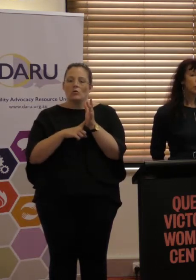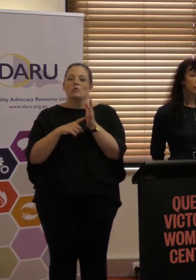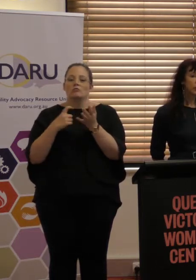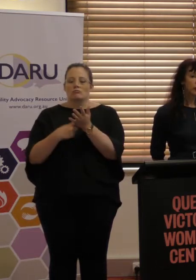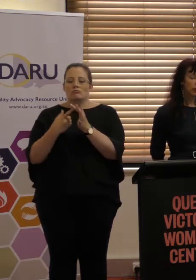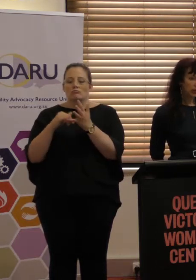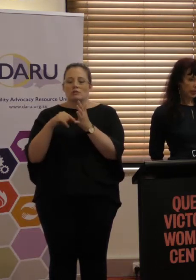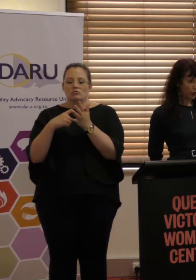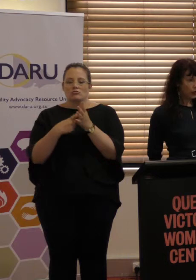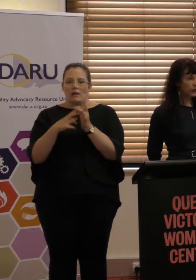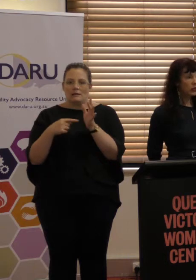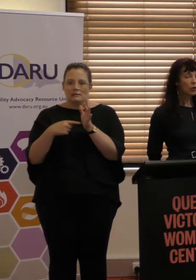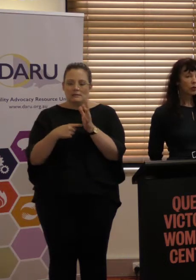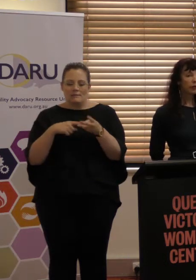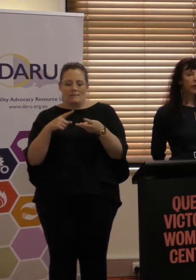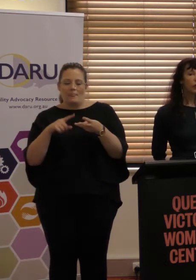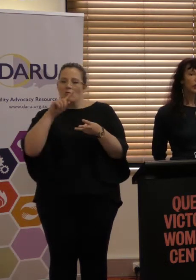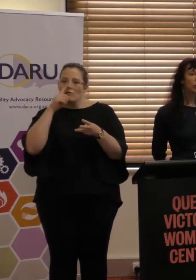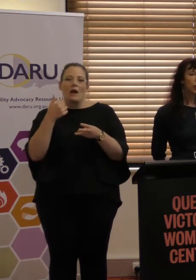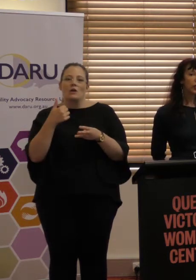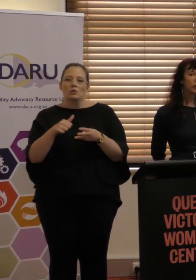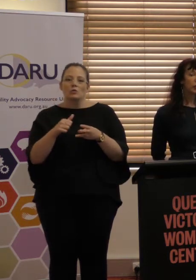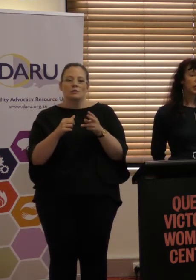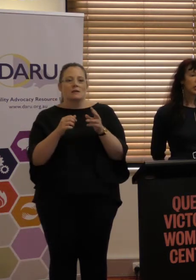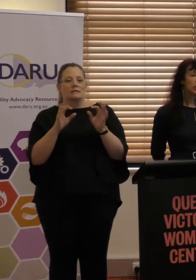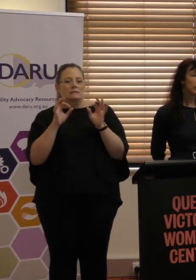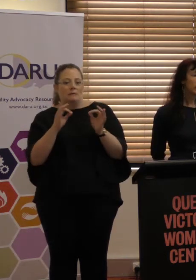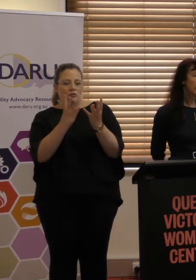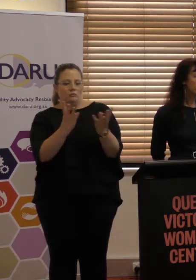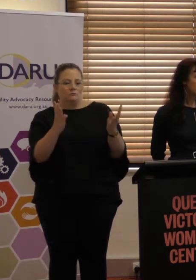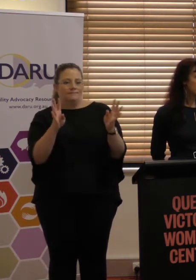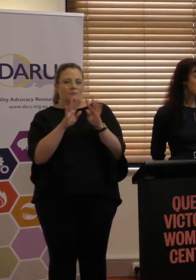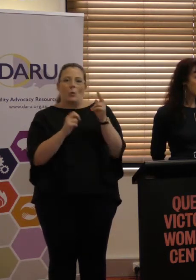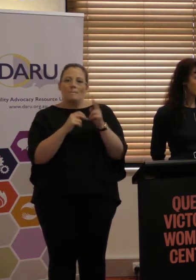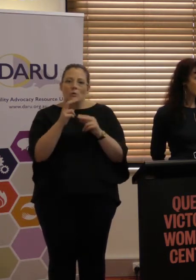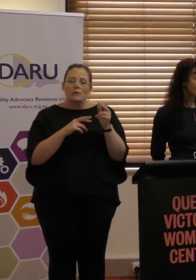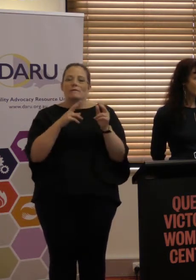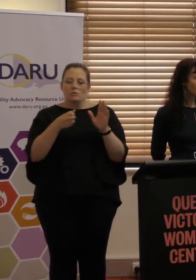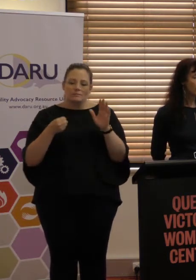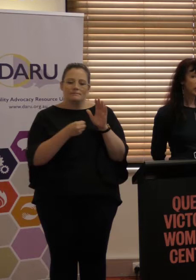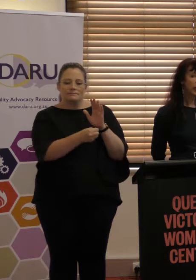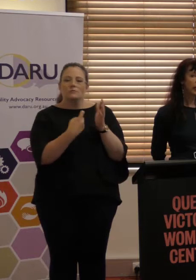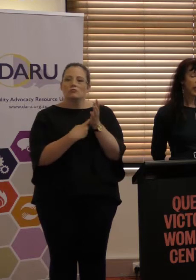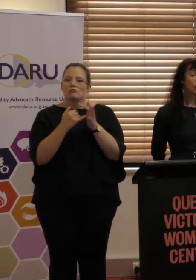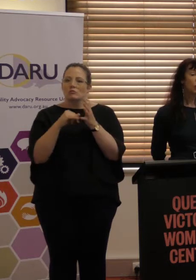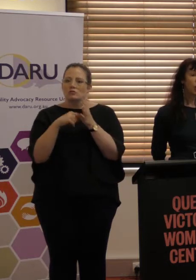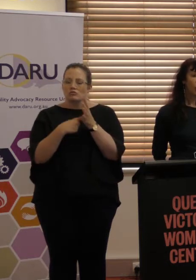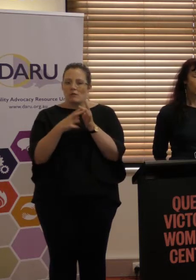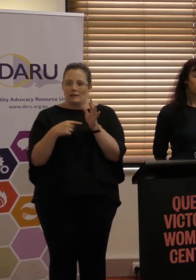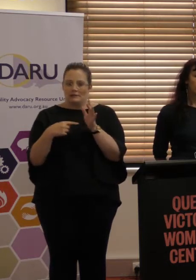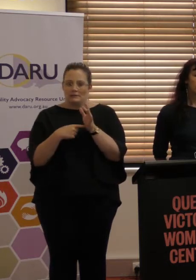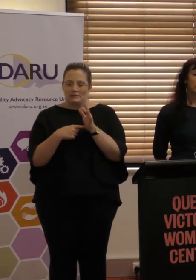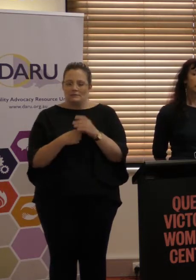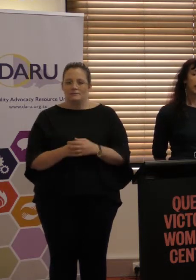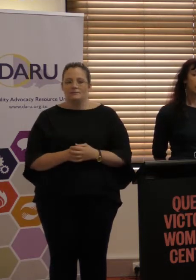seclusion rooms. And those of us that were involved in the working group, particularly on the advocacy side, were saying and were